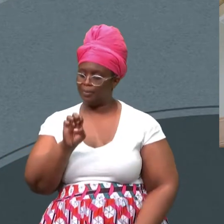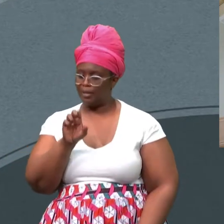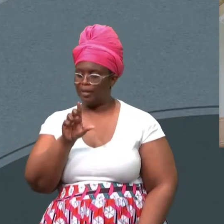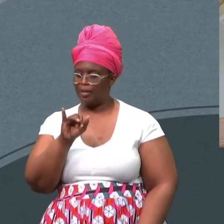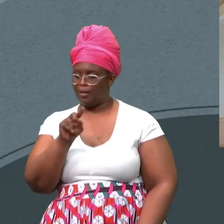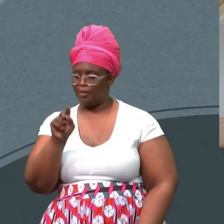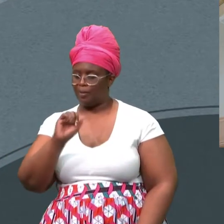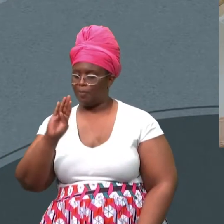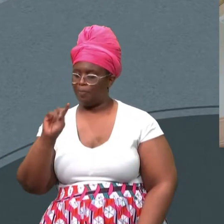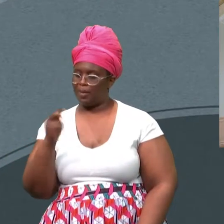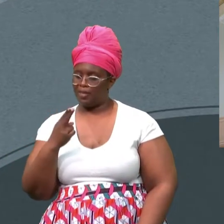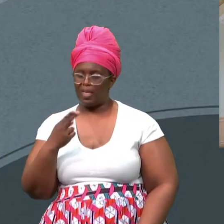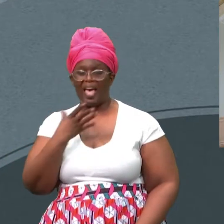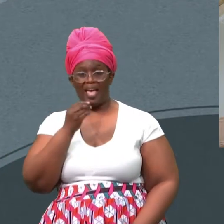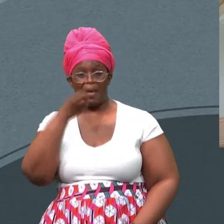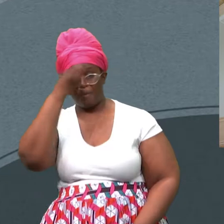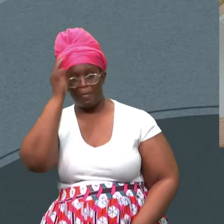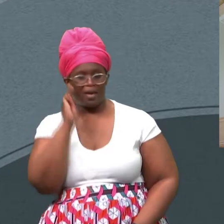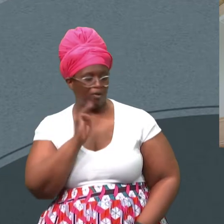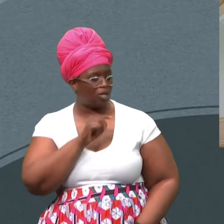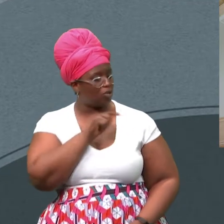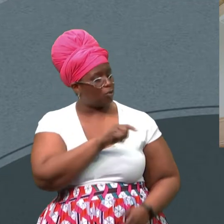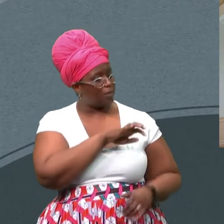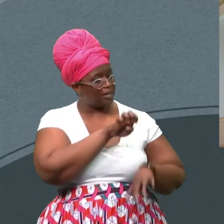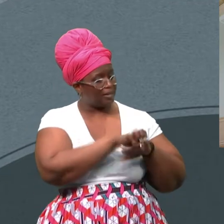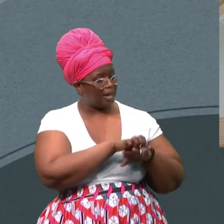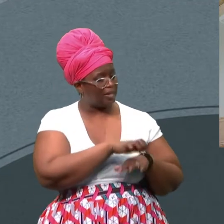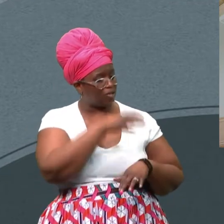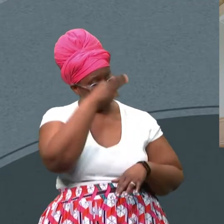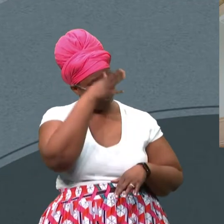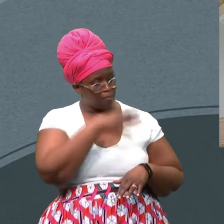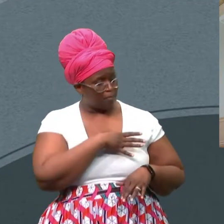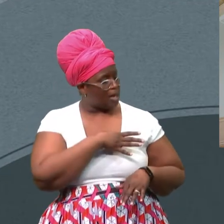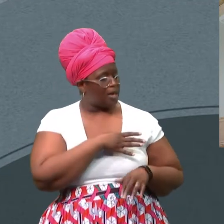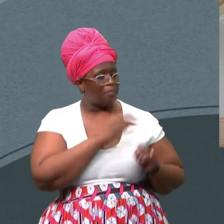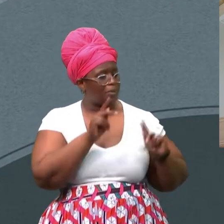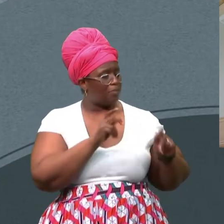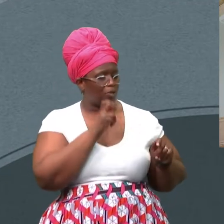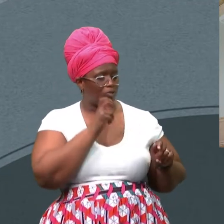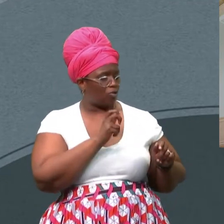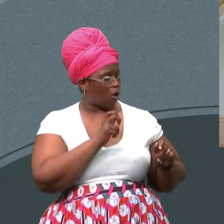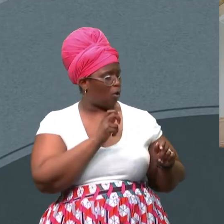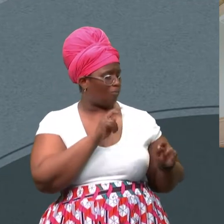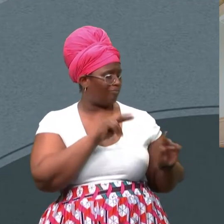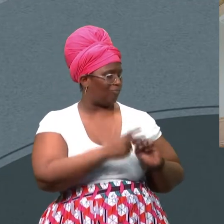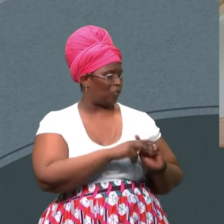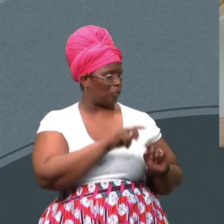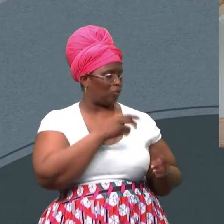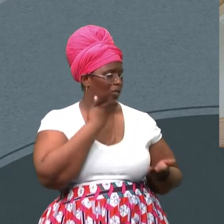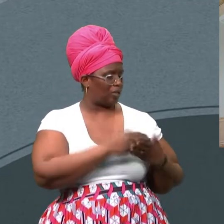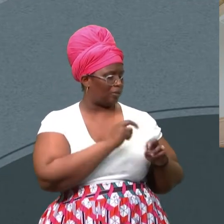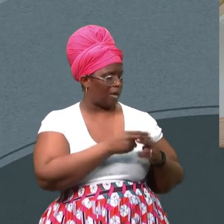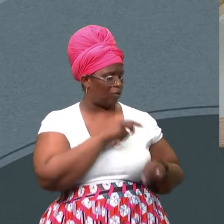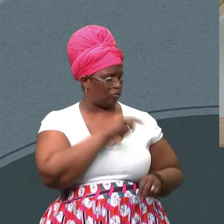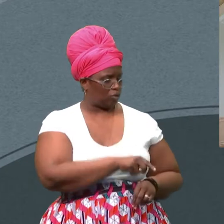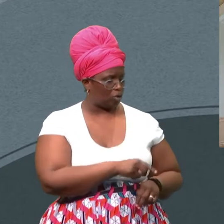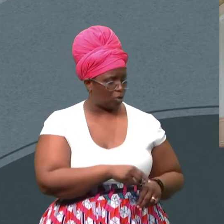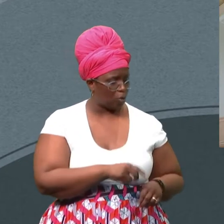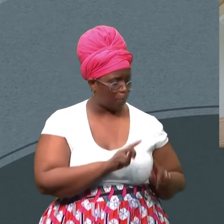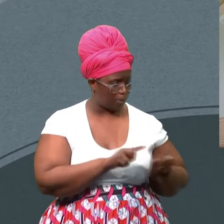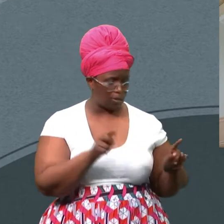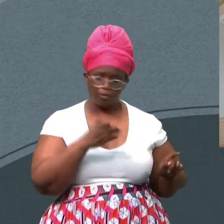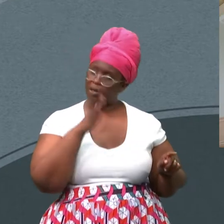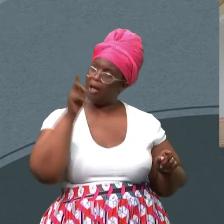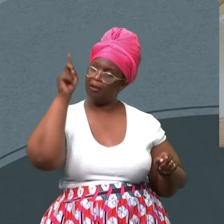Society doesn't think a whole lot about you, but I'm about to accelerate how you're viewed. I'm about to accelerate. She says it right there in the